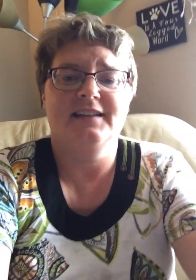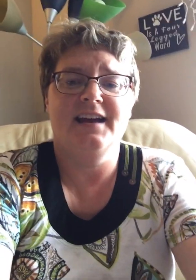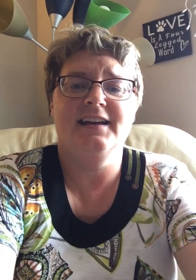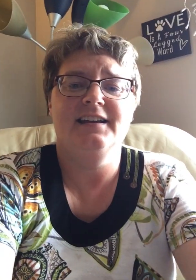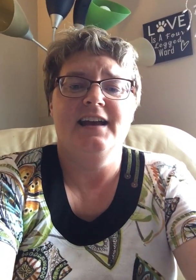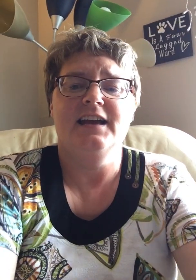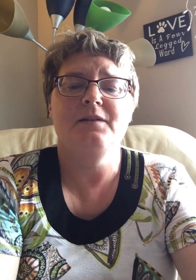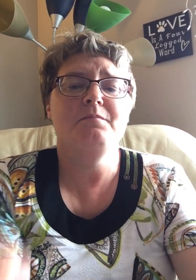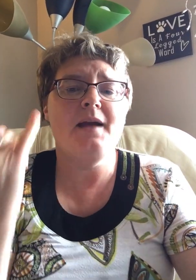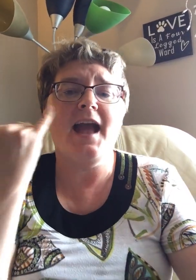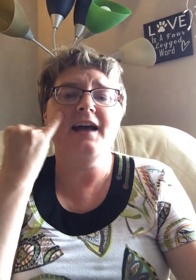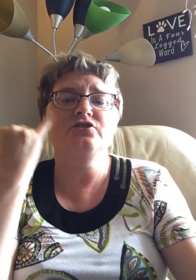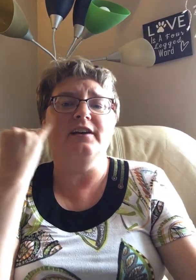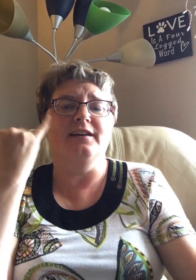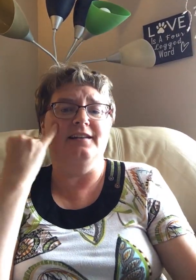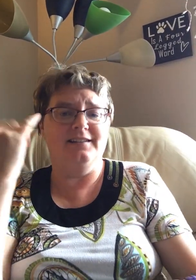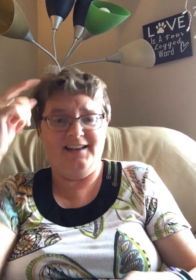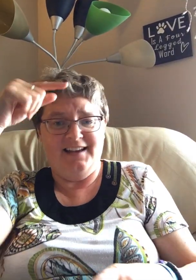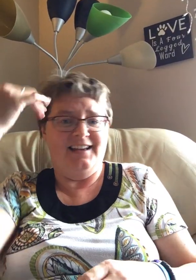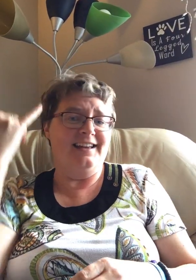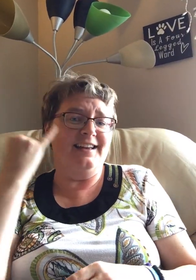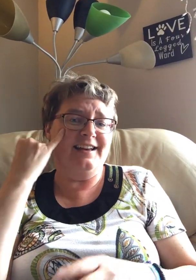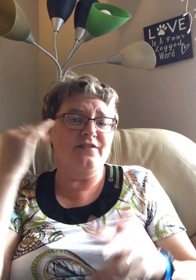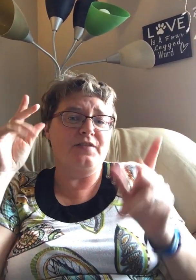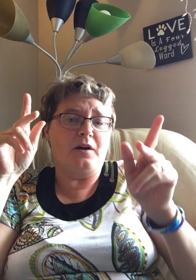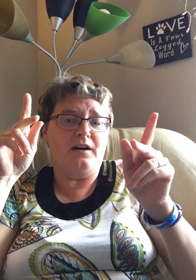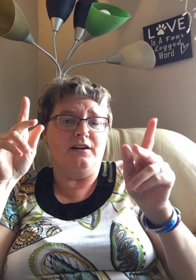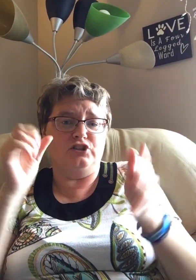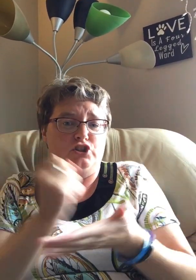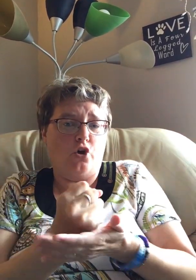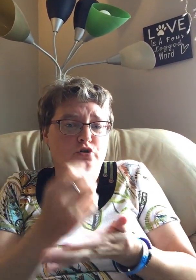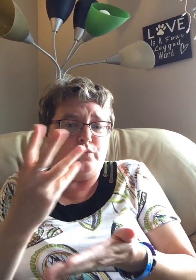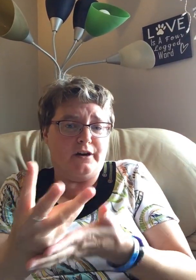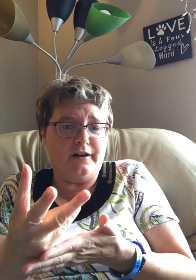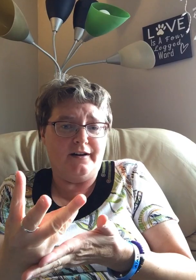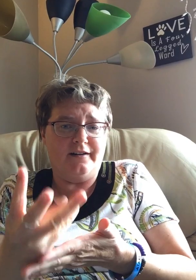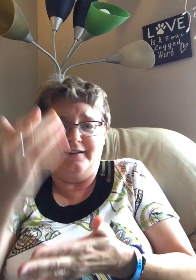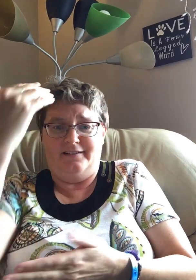Okay, imagine if the social worker